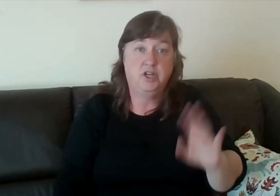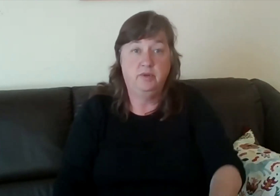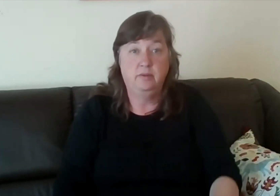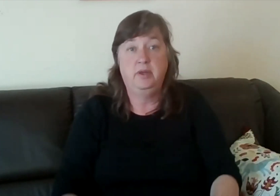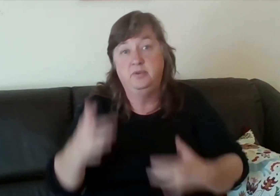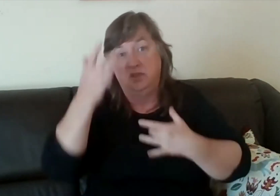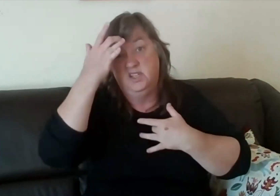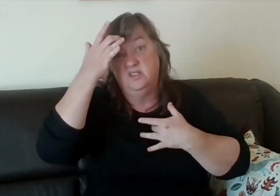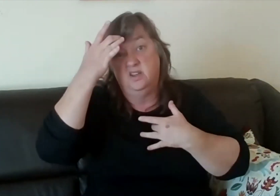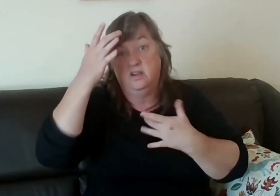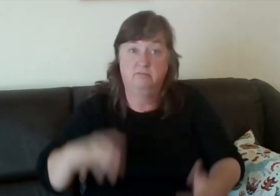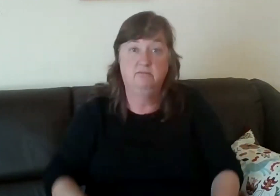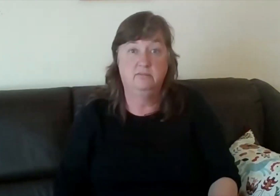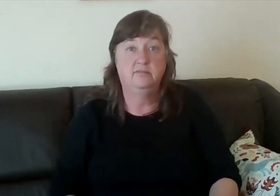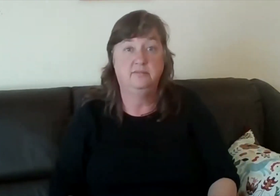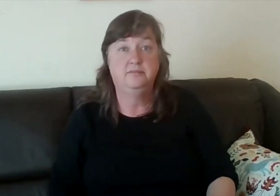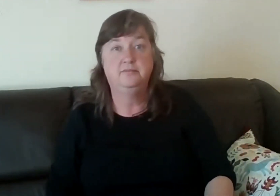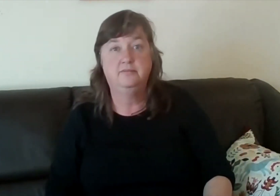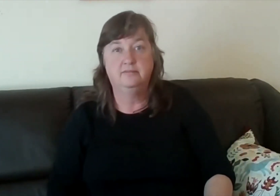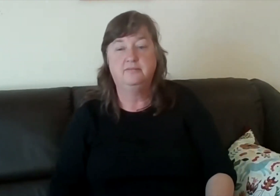Generally, people just get sick.